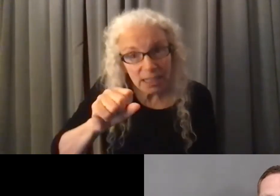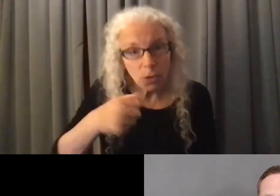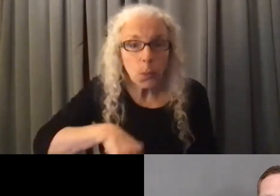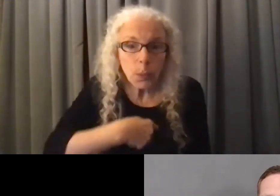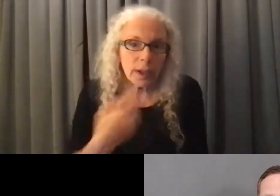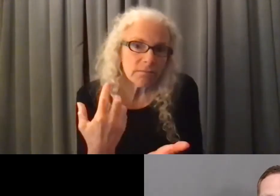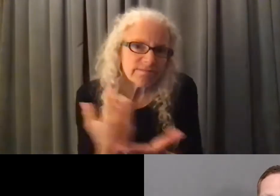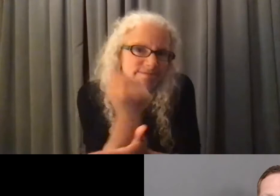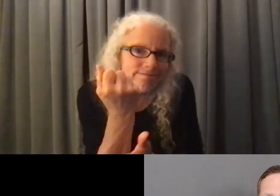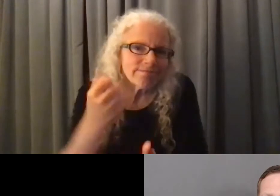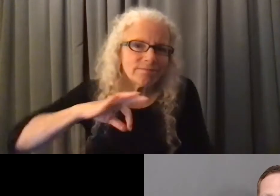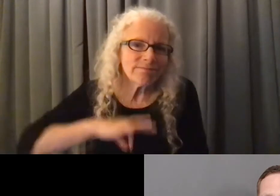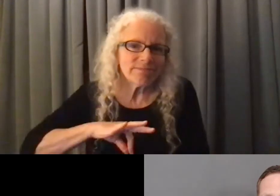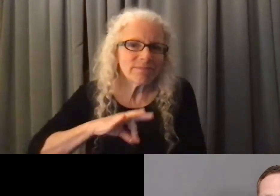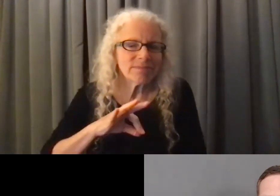So it's almost like